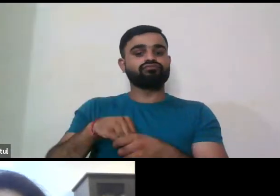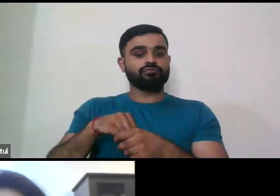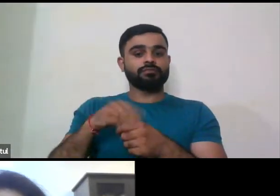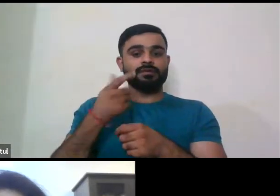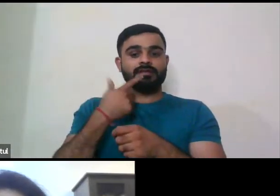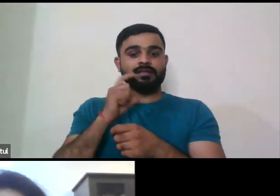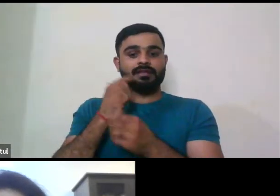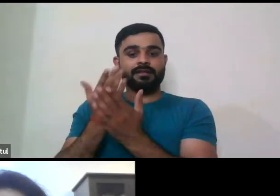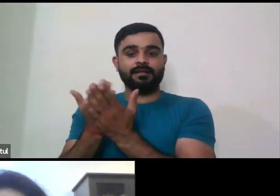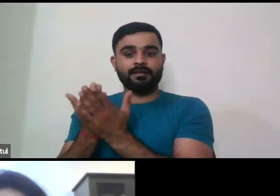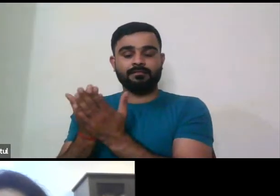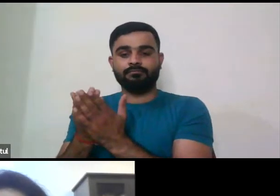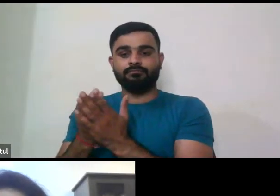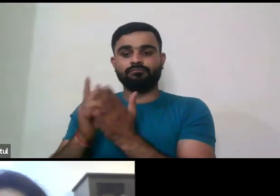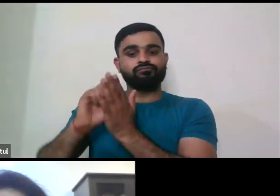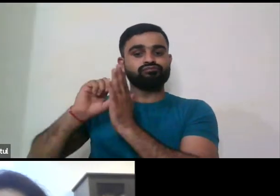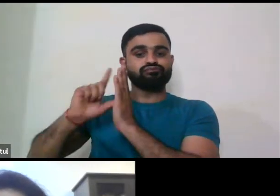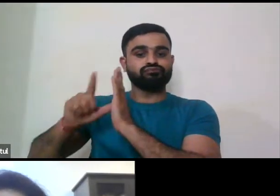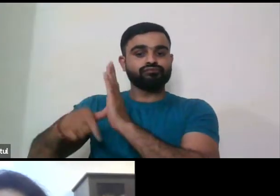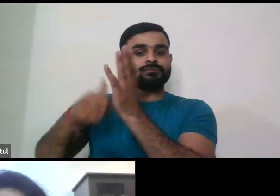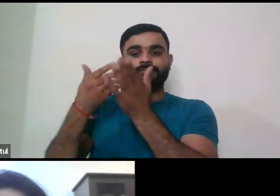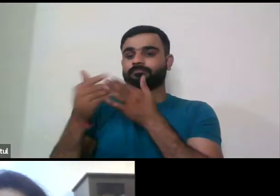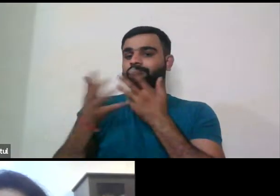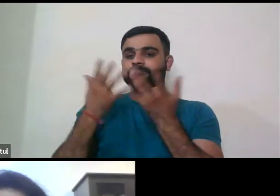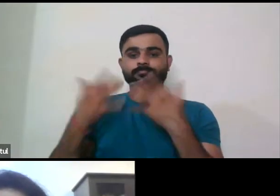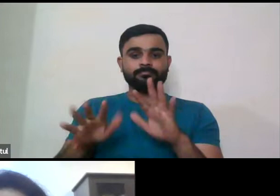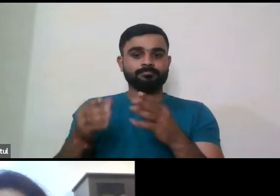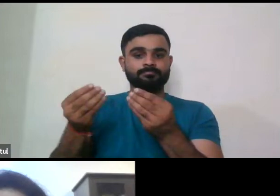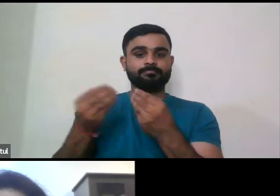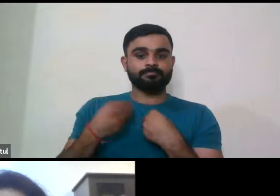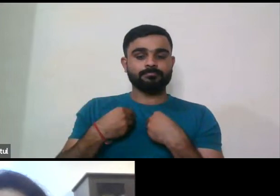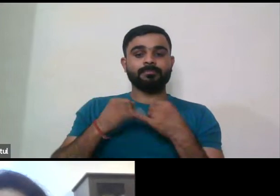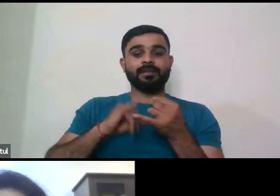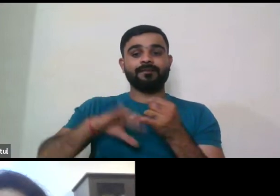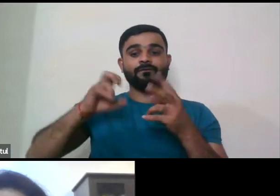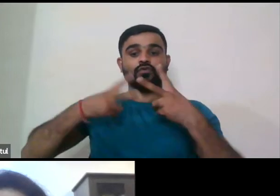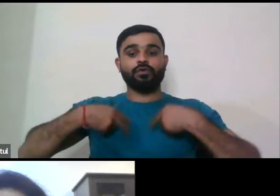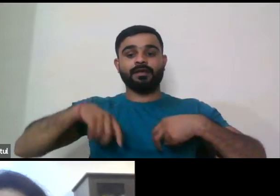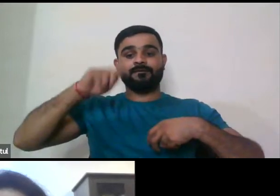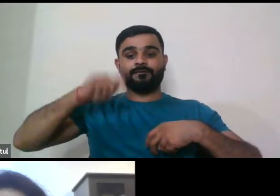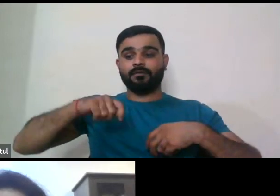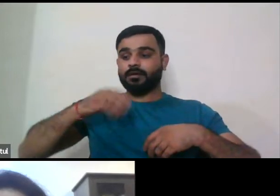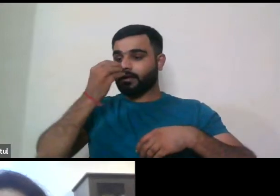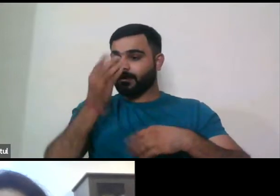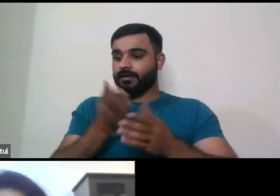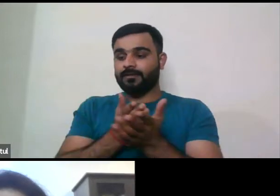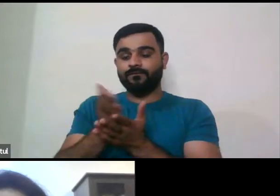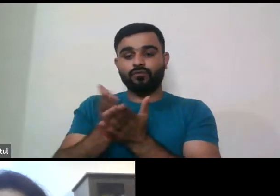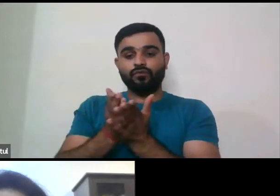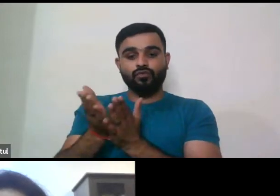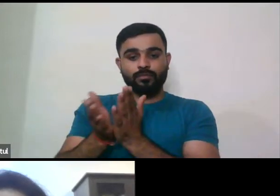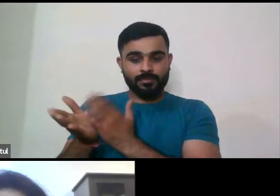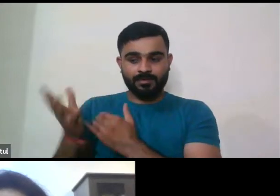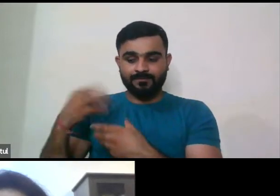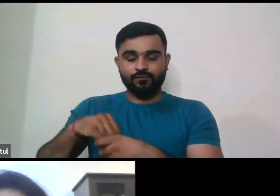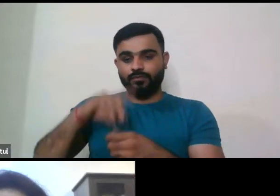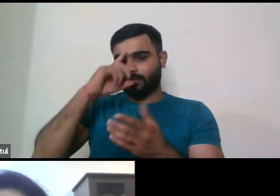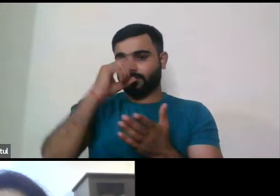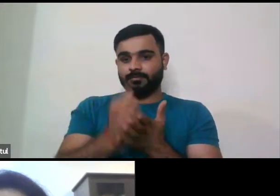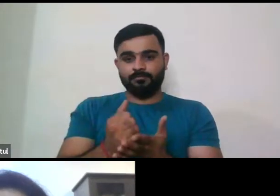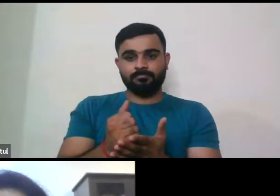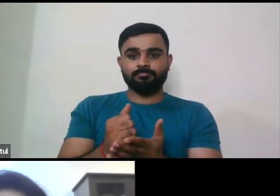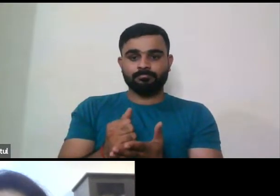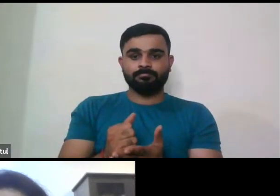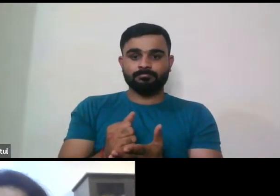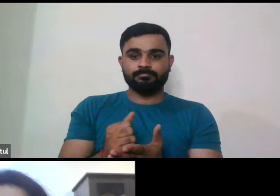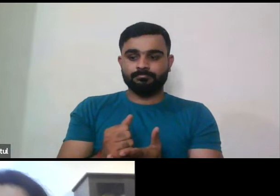and cases are so delayed in any case, it gives the Supreme Court an easy way out when it doesn't want to decide